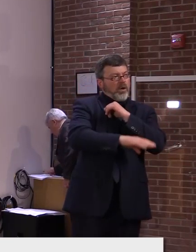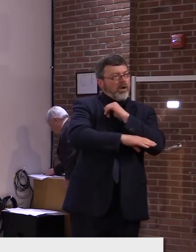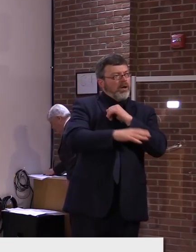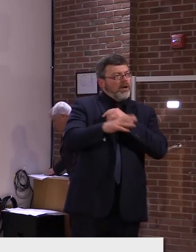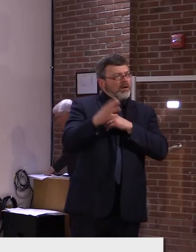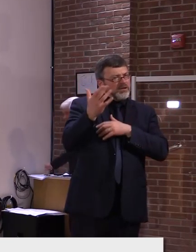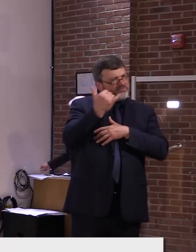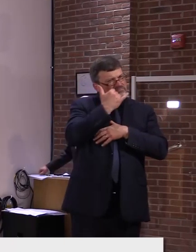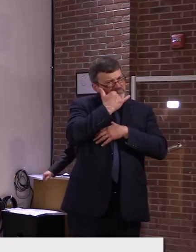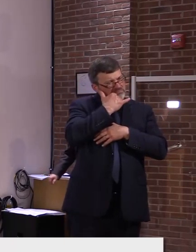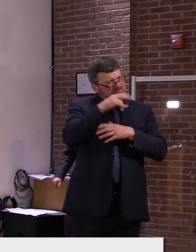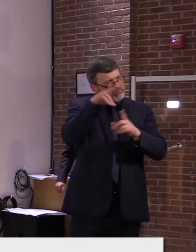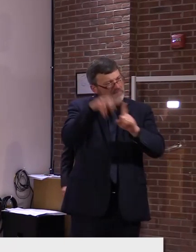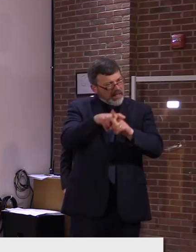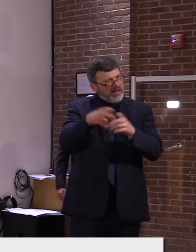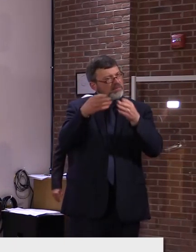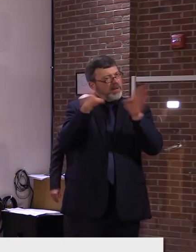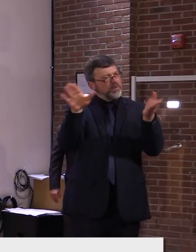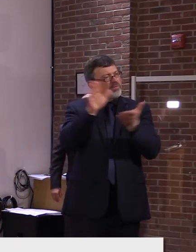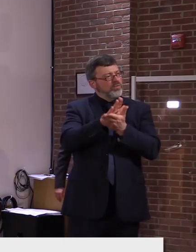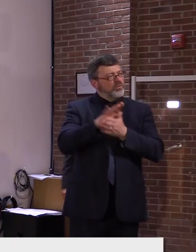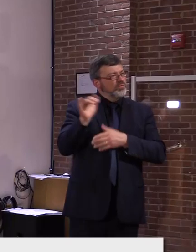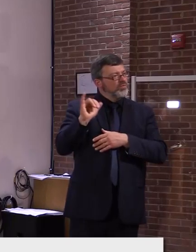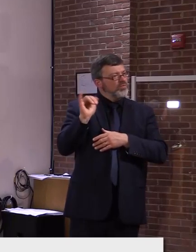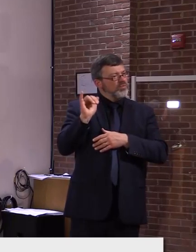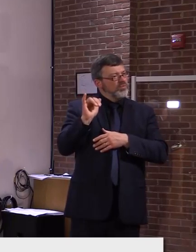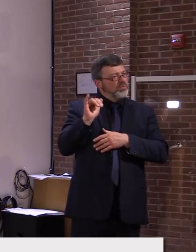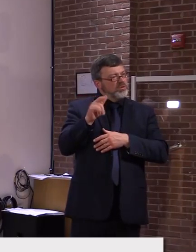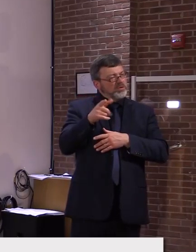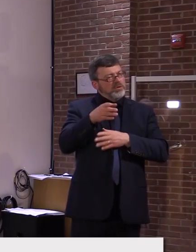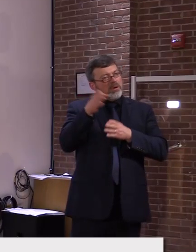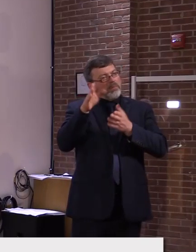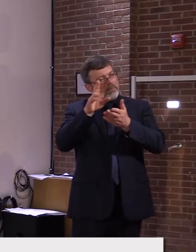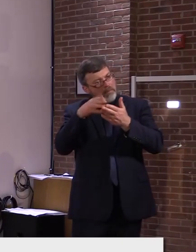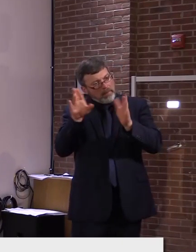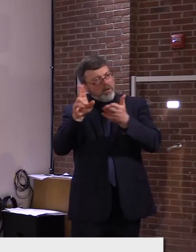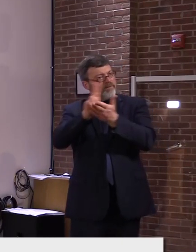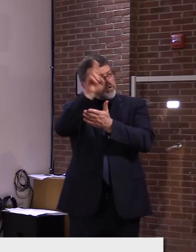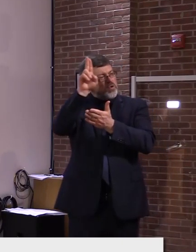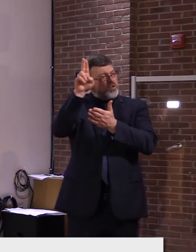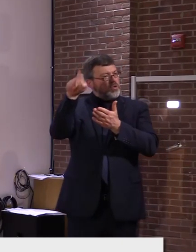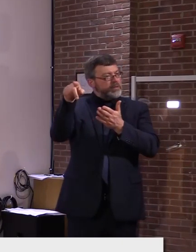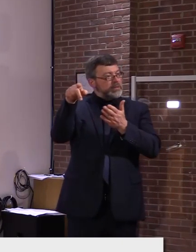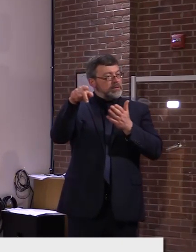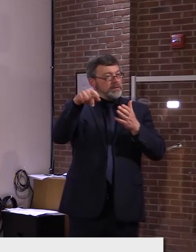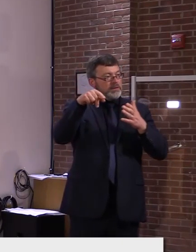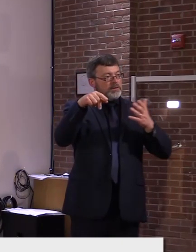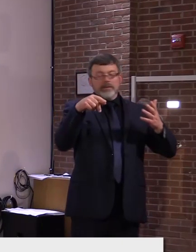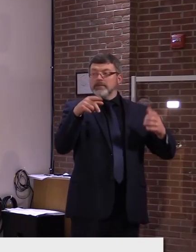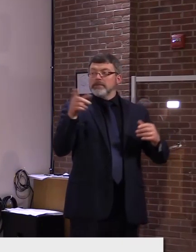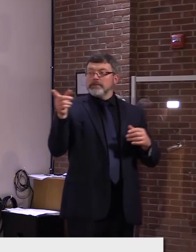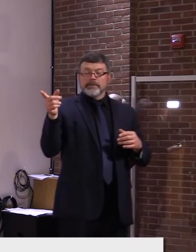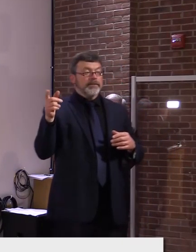Yeah, I don't know if that will be the case for public schools, K-12.